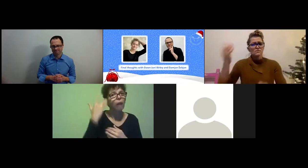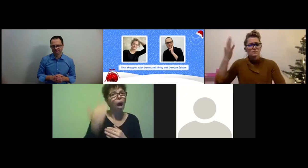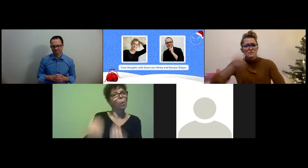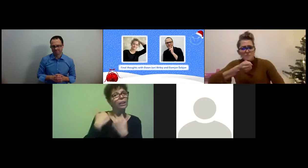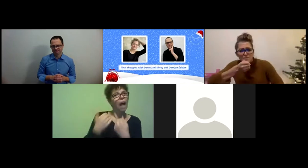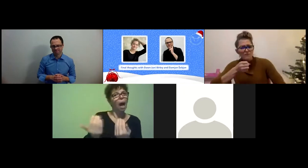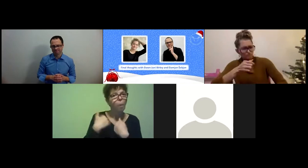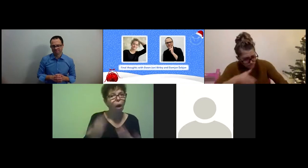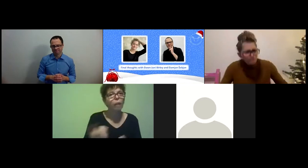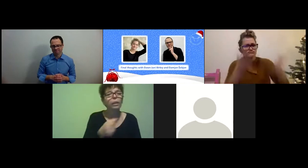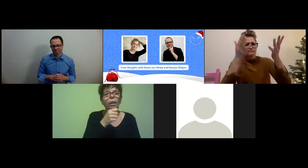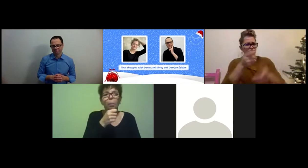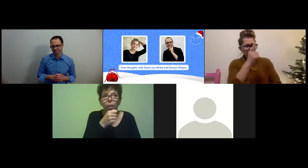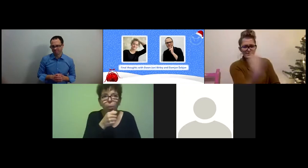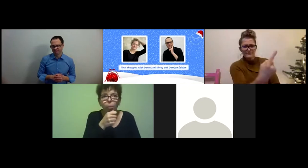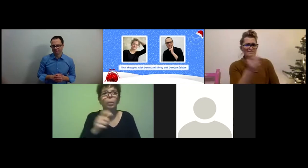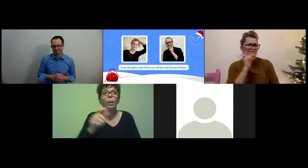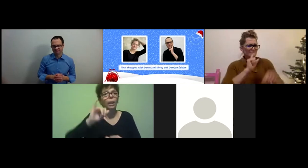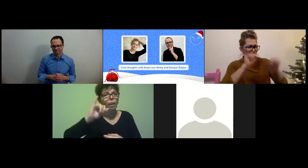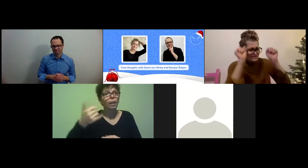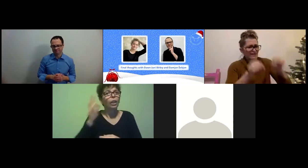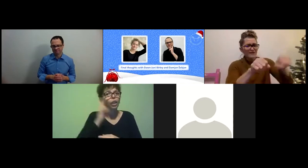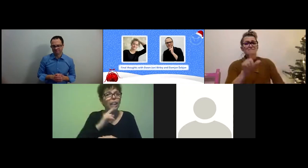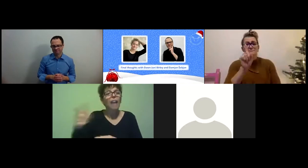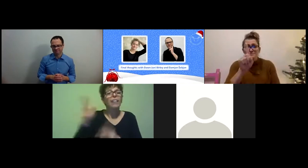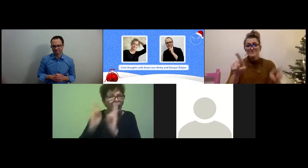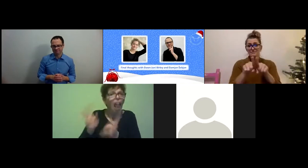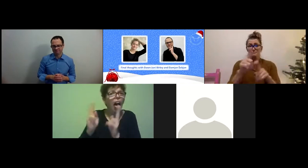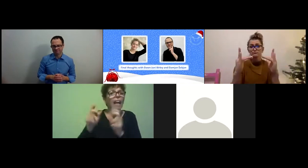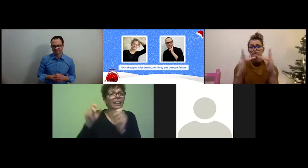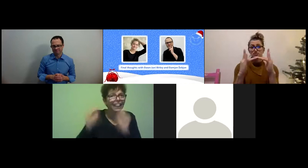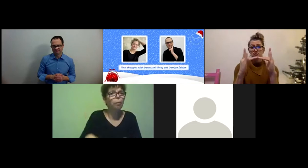to have this also with the support of our hearing colleagues,